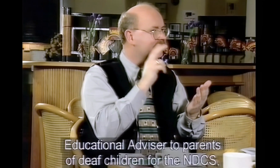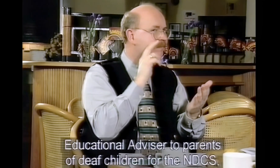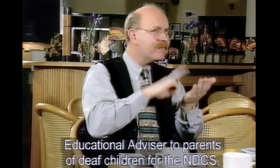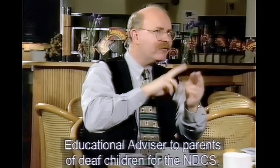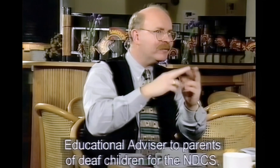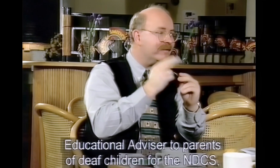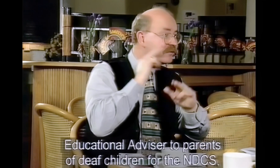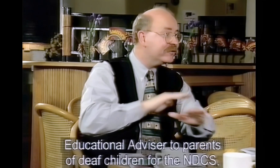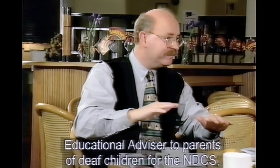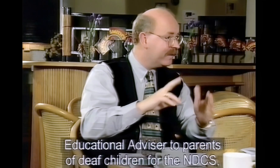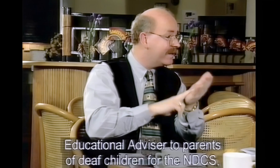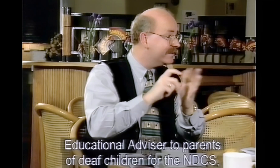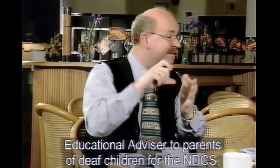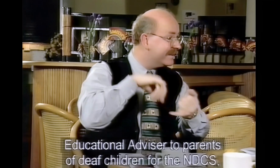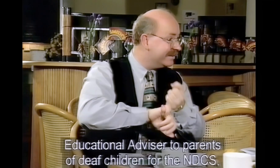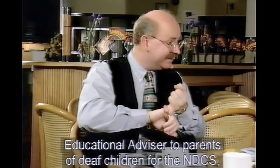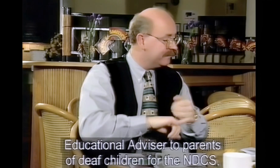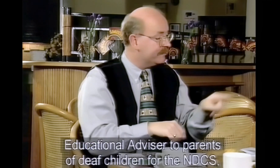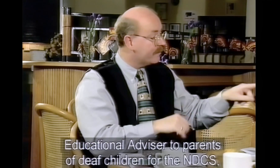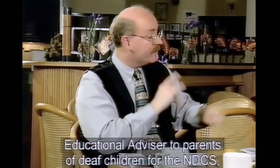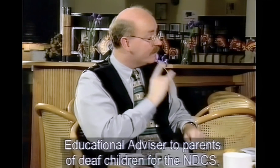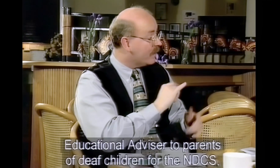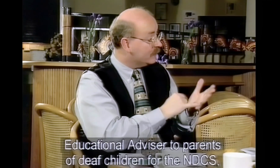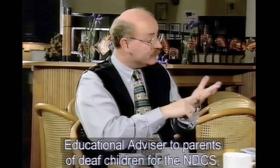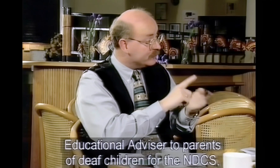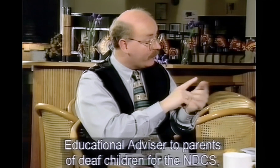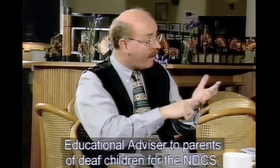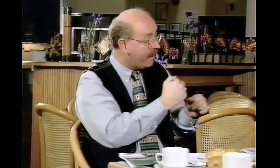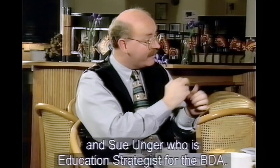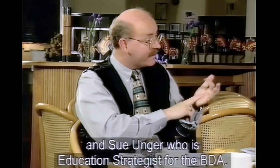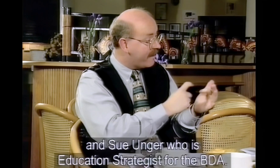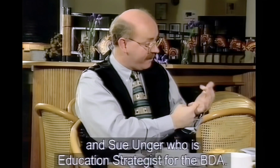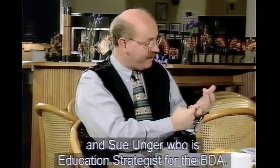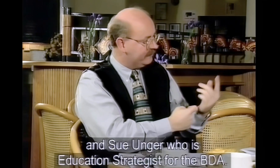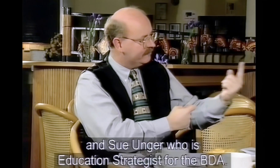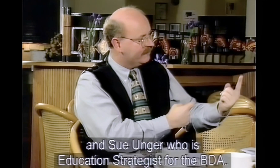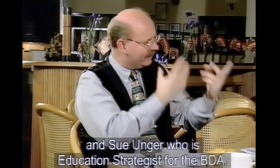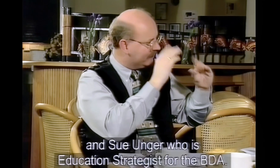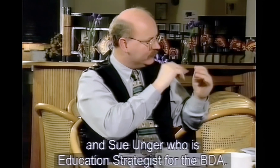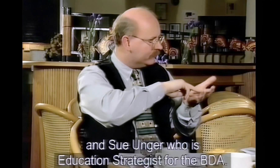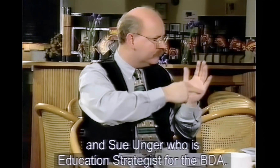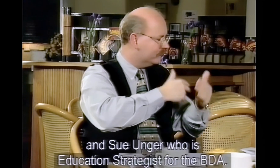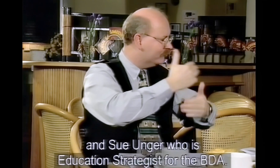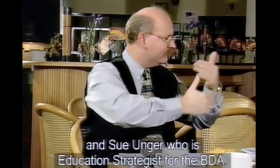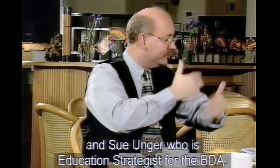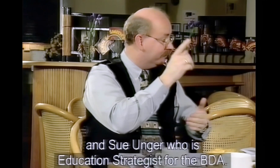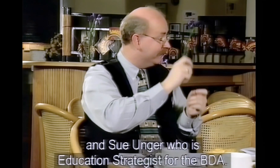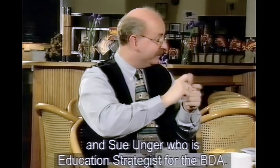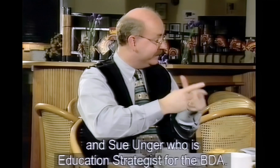advisor to parents with deaf children for the NDCS, and Sue Unger, who is education strategist for the